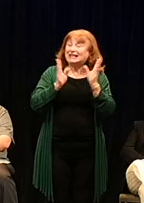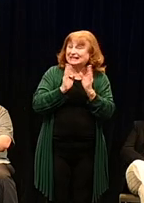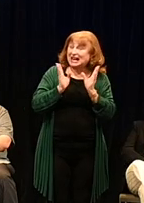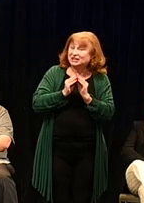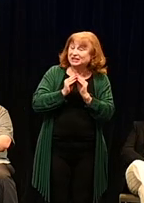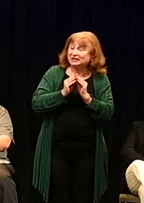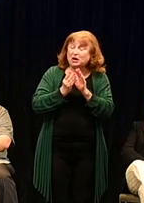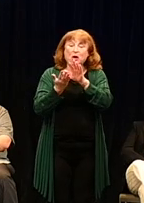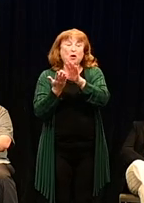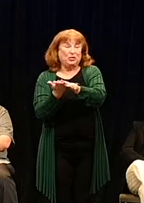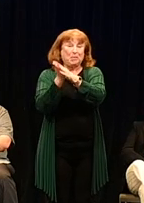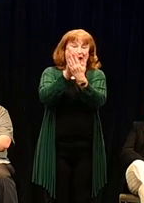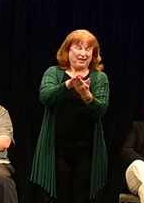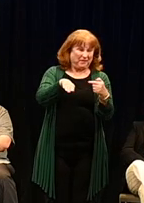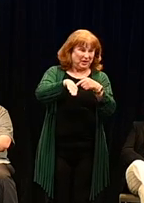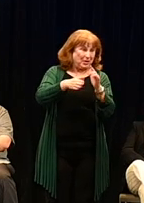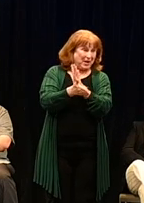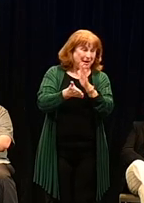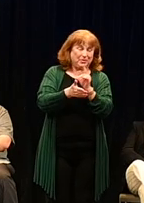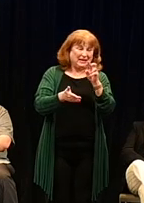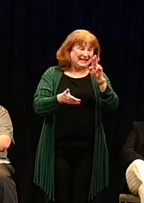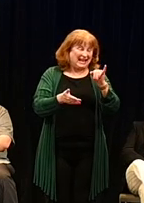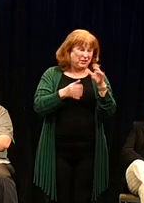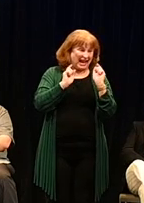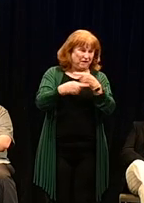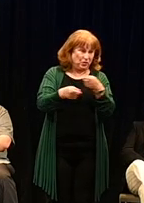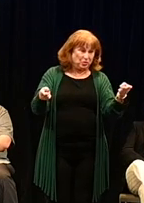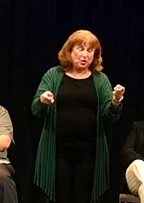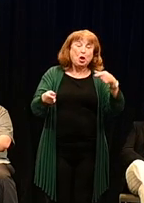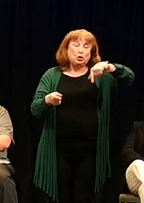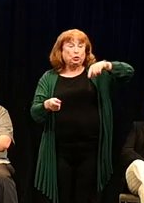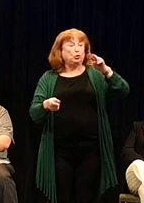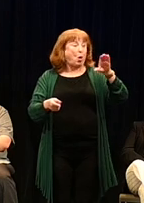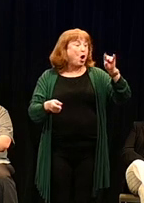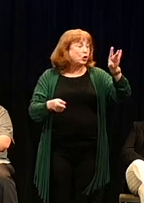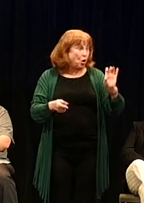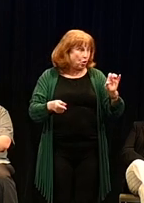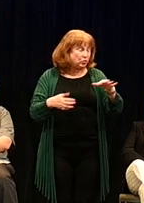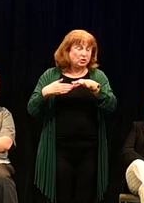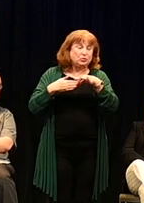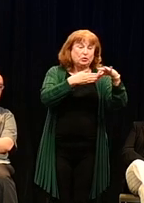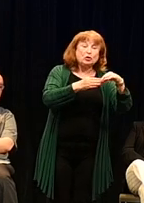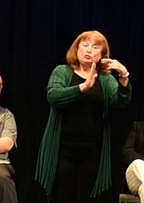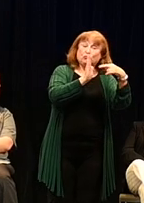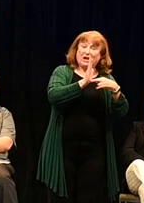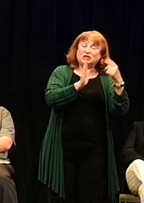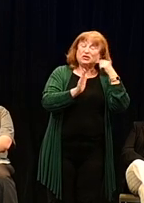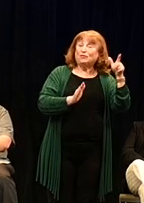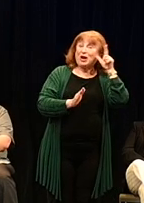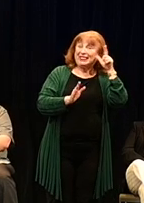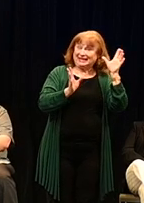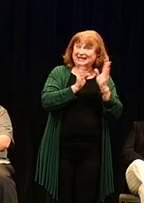sessions. On the back of that half sheet that Terry mentioned is a QR code to take you to register for one of